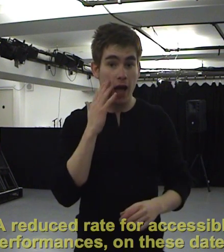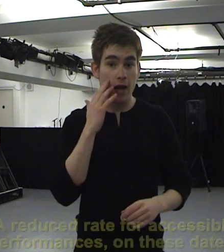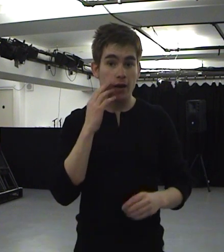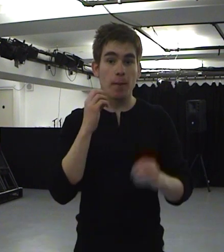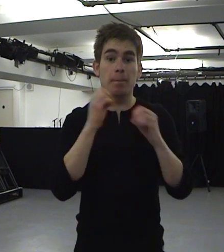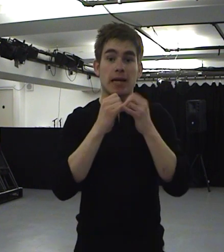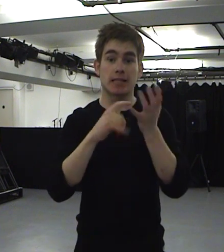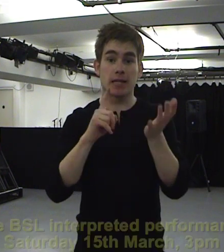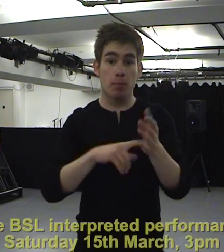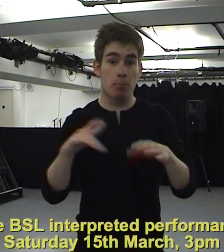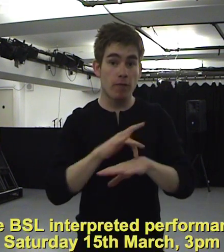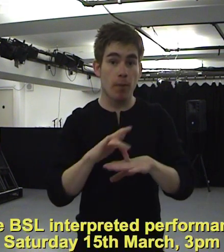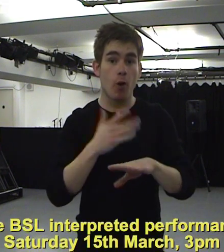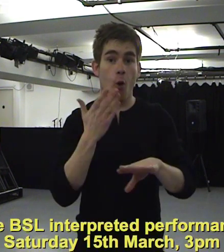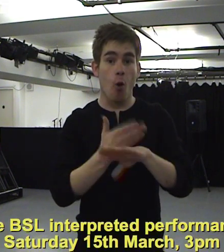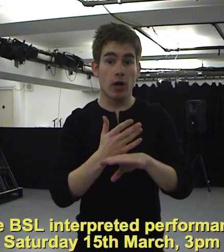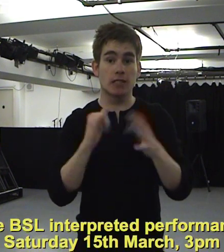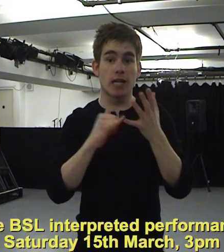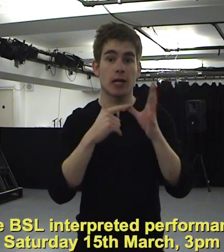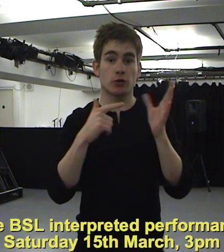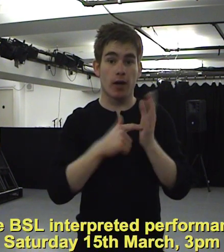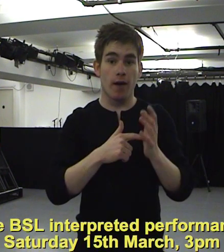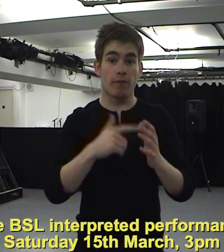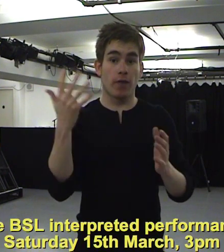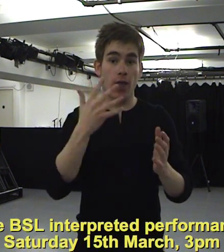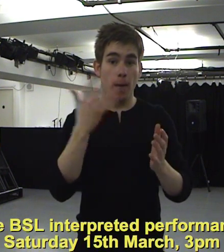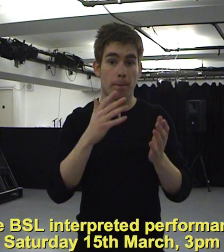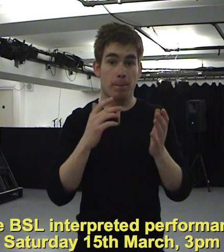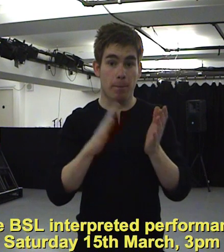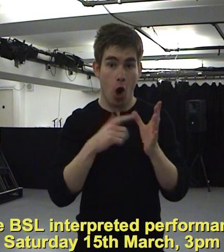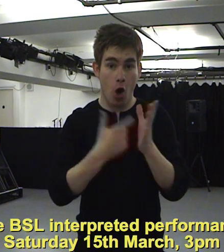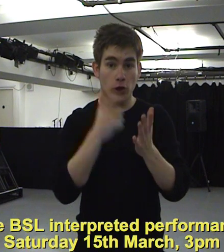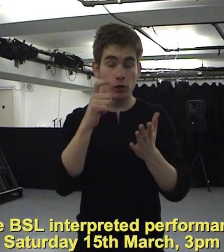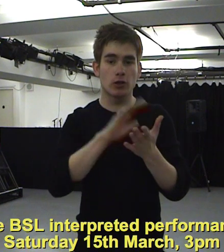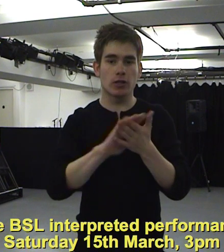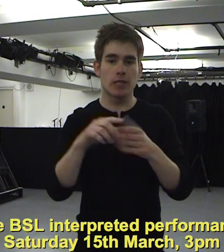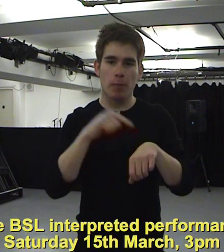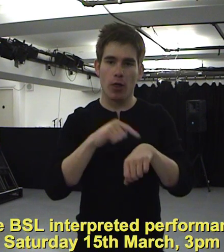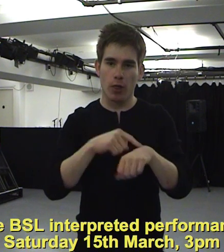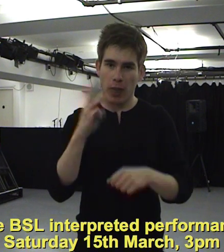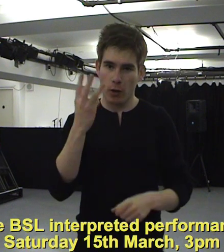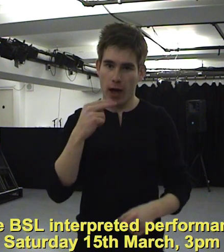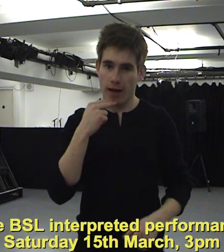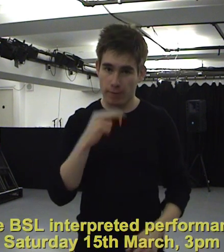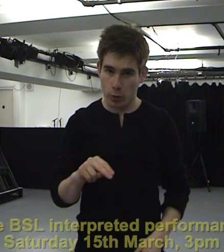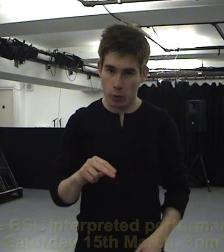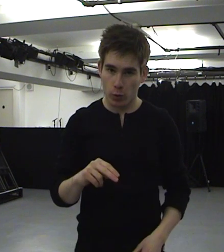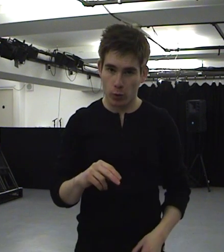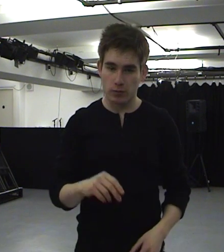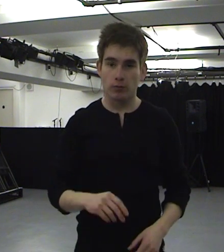dates The BSL interpretive performance is on Saturday the 15th of March at 3pm in the afternoon